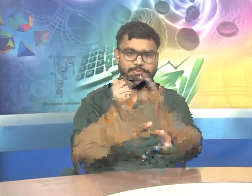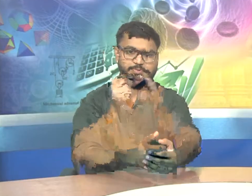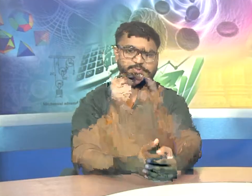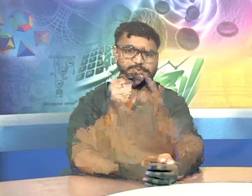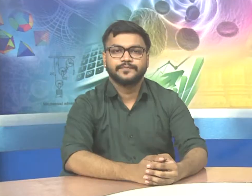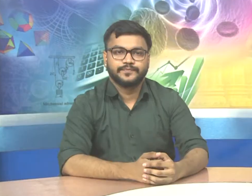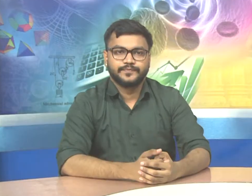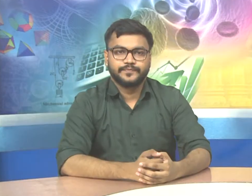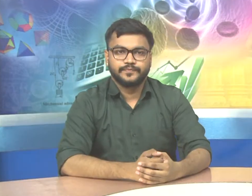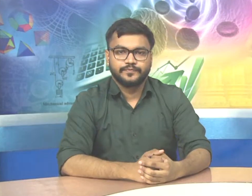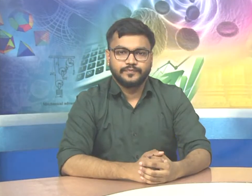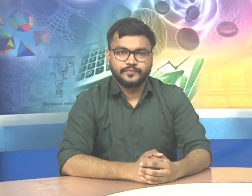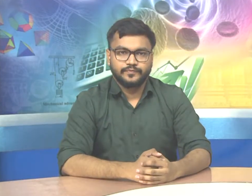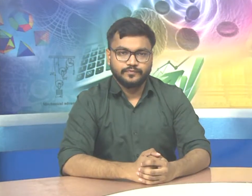Part 3.